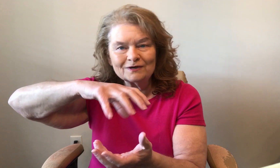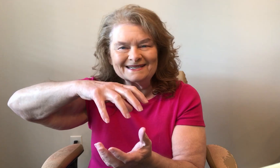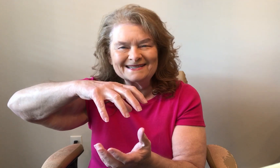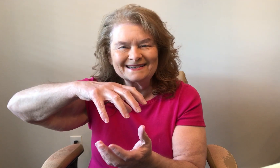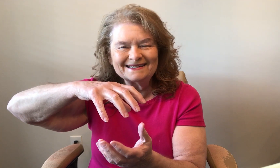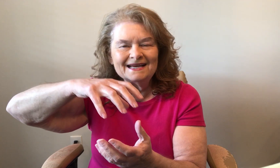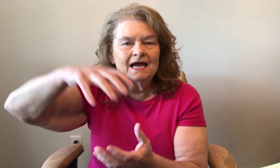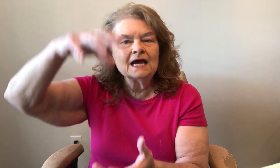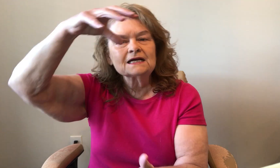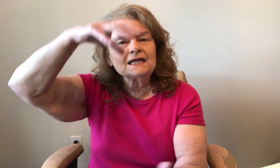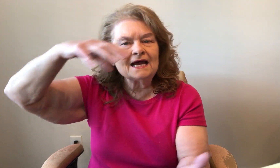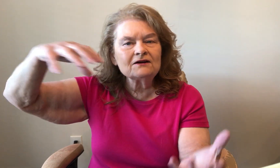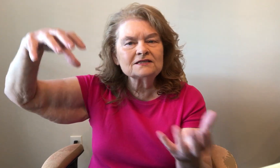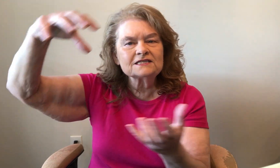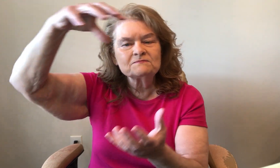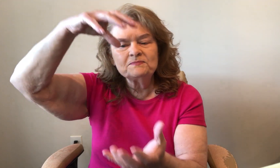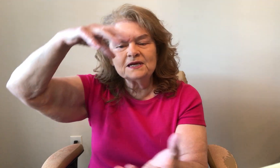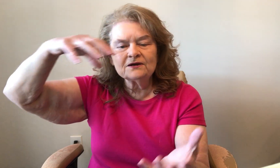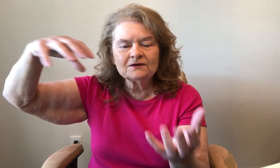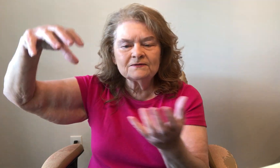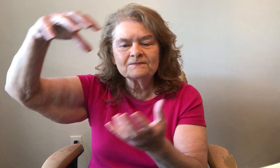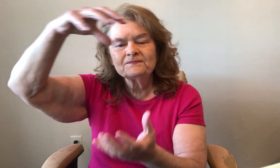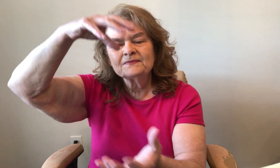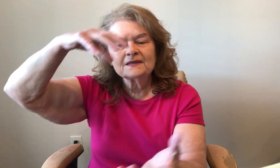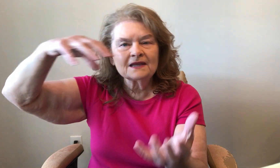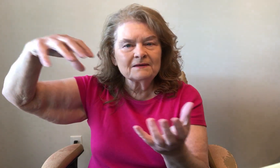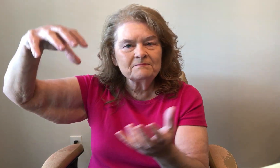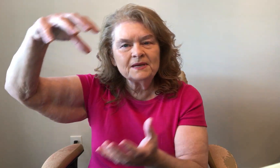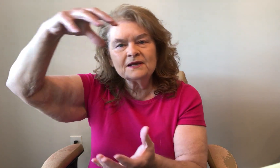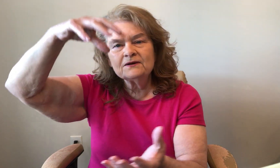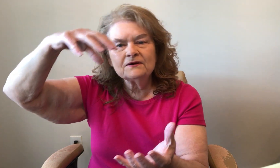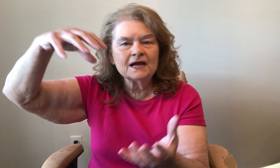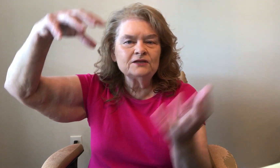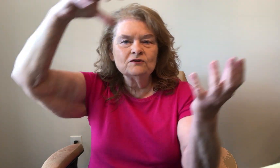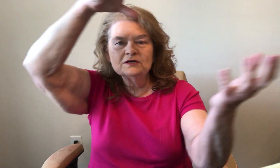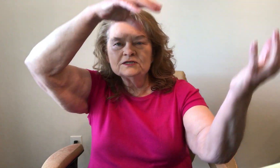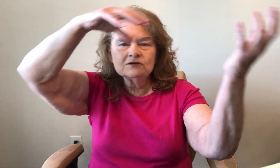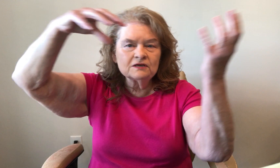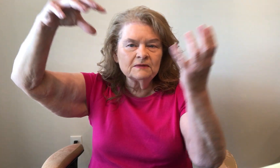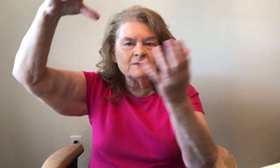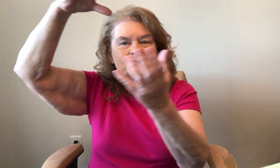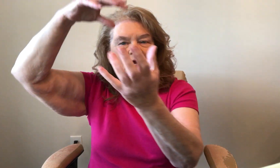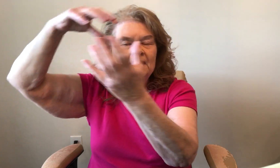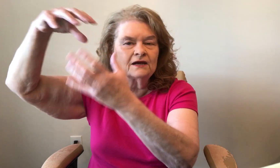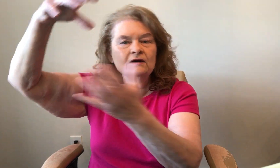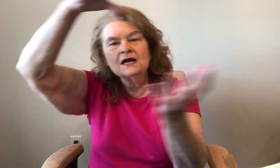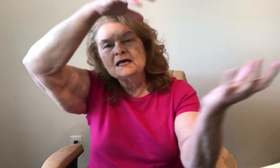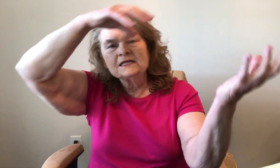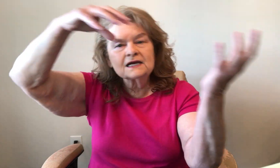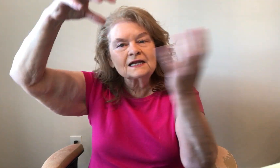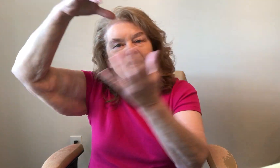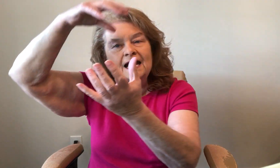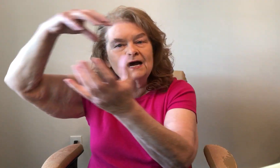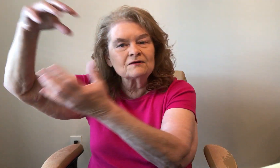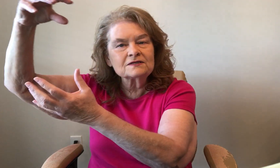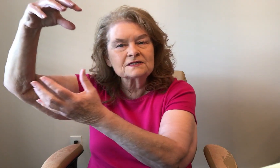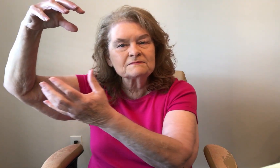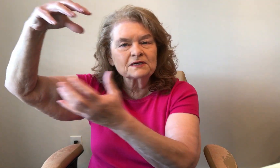twists. Clouds is bigger, and you could do them up in the air. Clouds, because